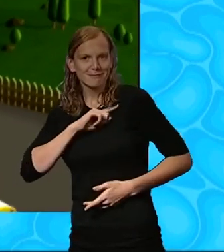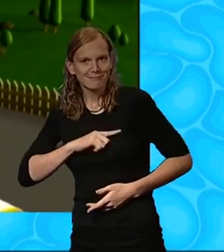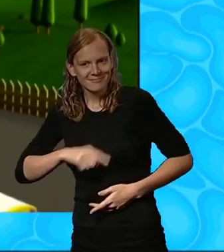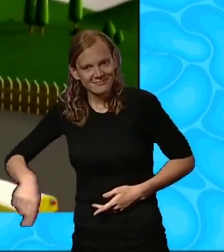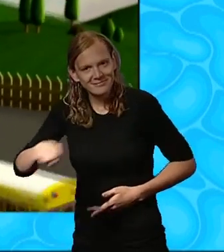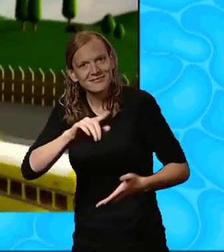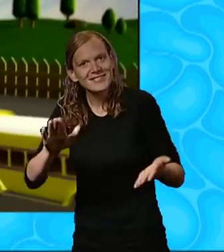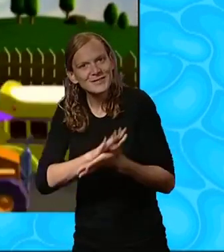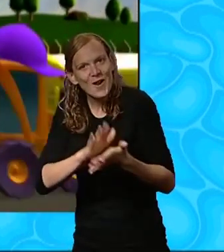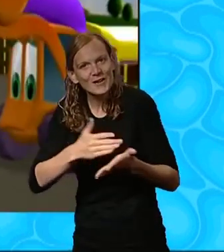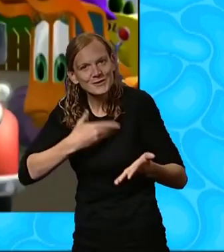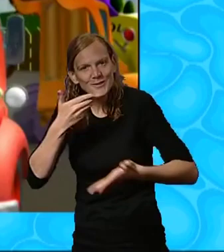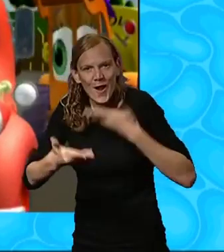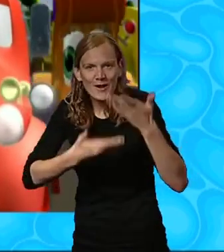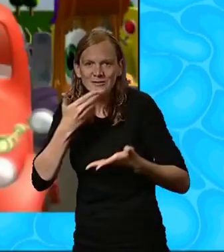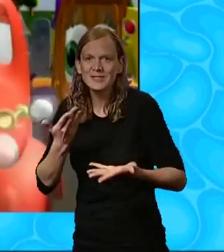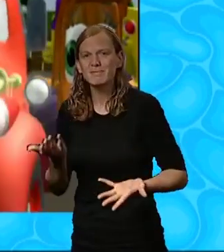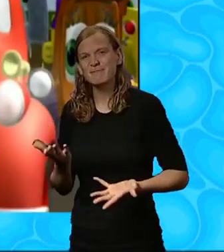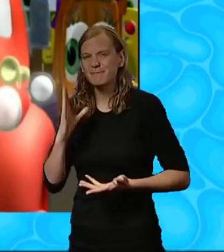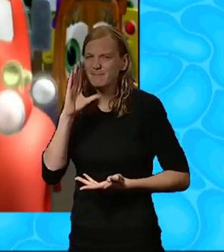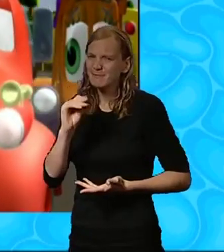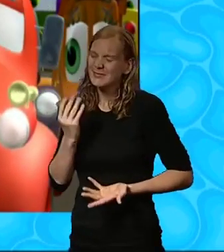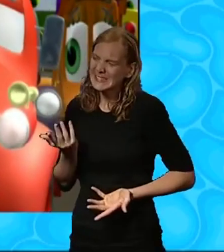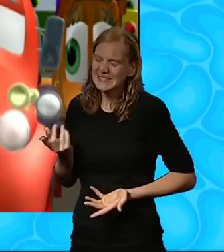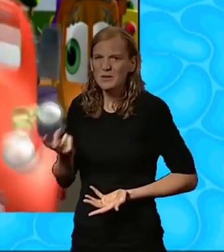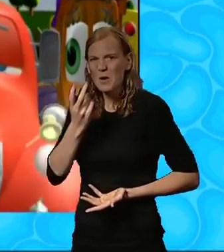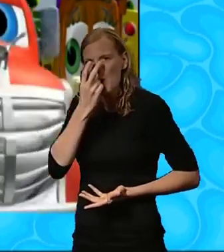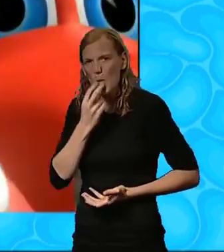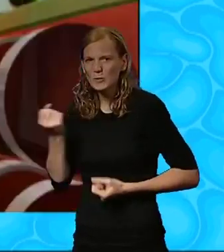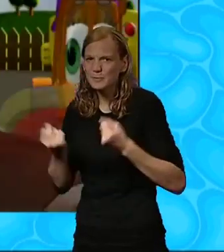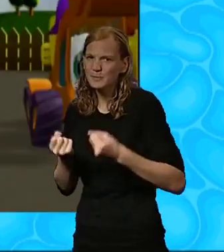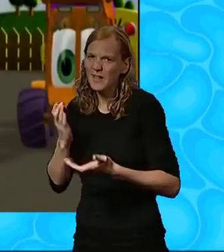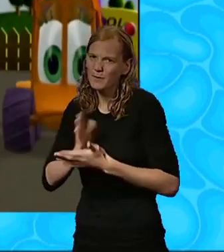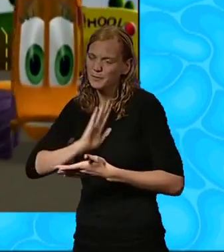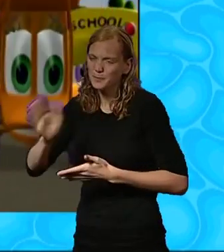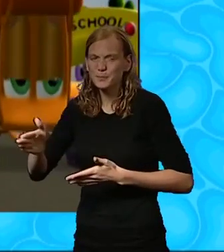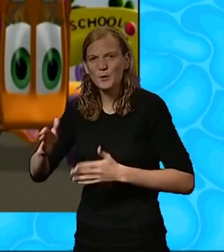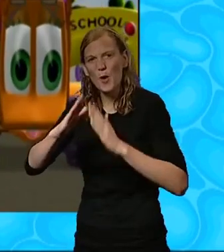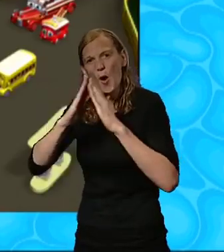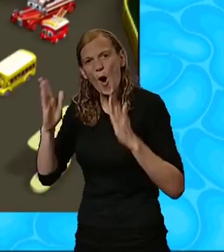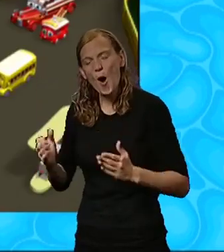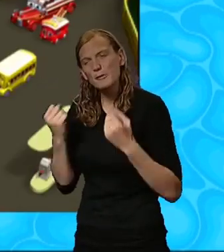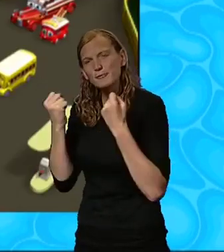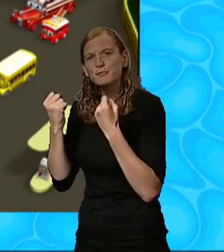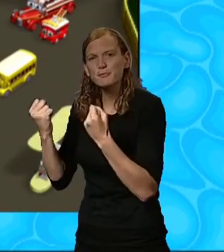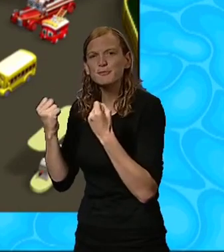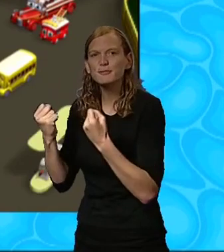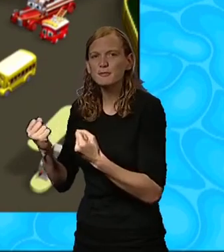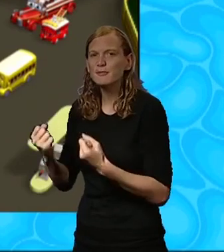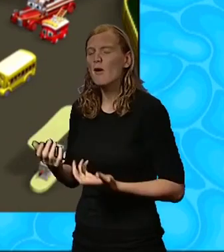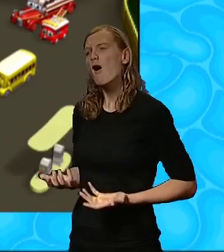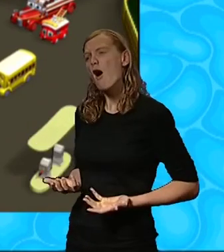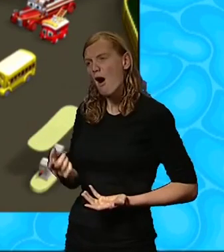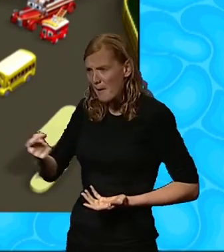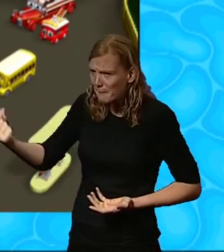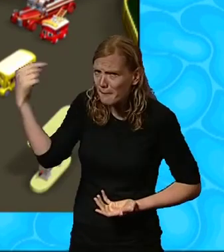I'm afraid this old truck is going to have to hit the road and head home. But will you come back? You still have to teach us the